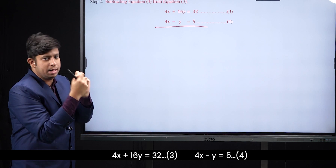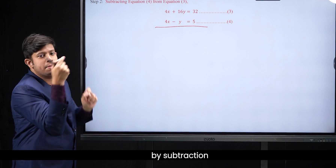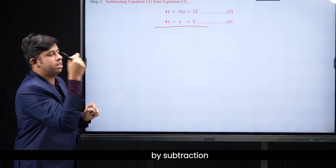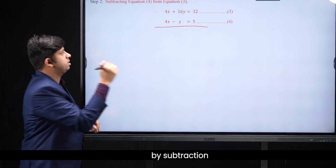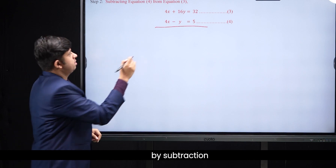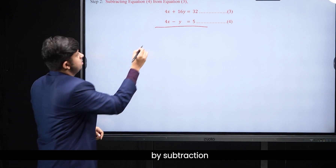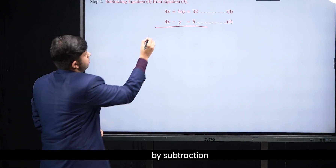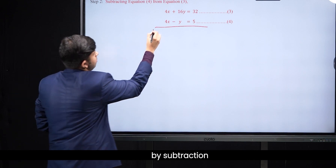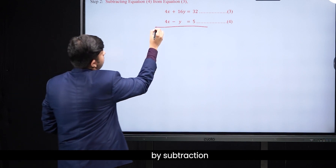by subtraction